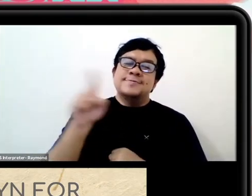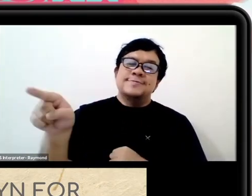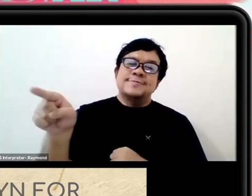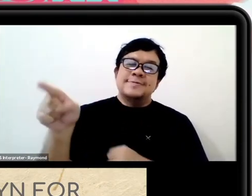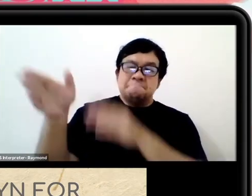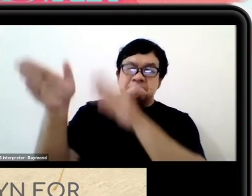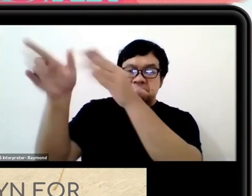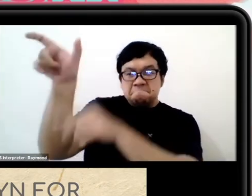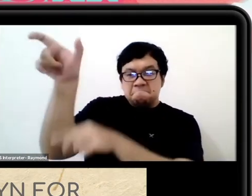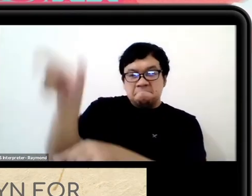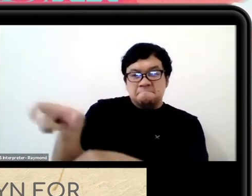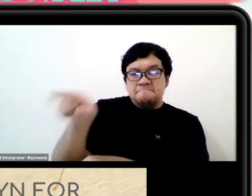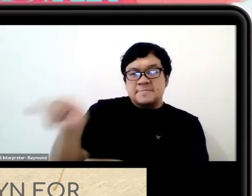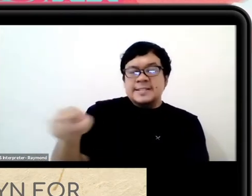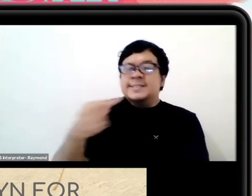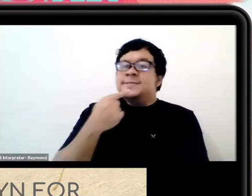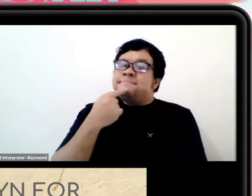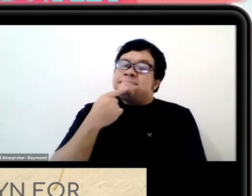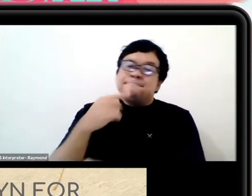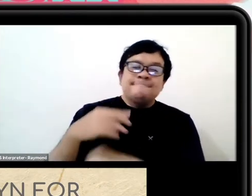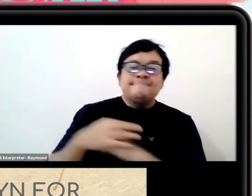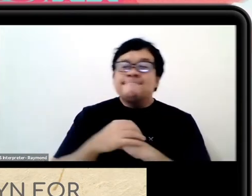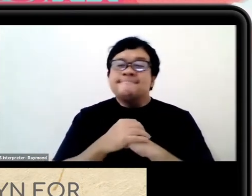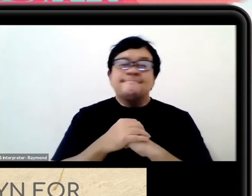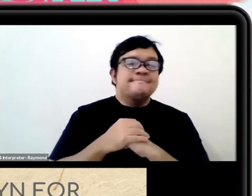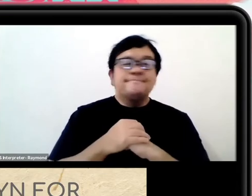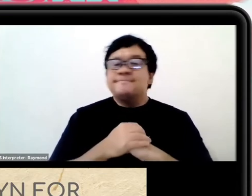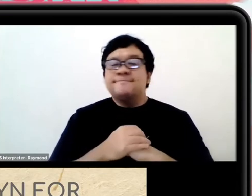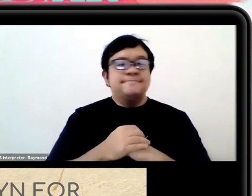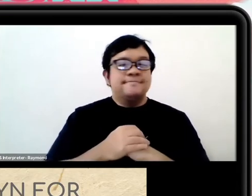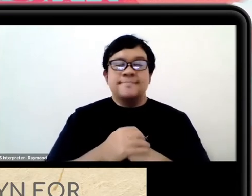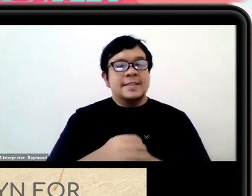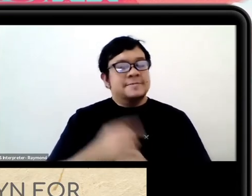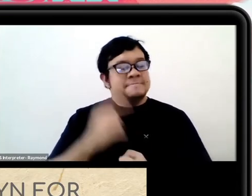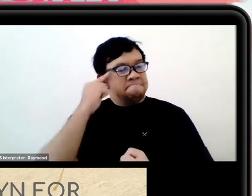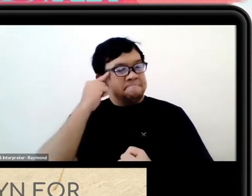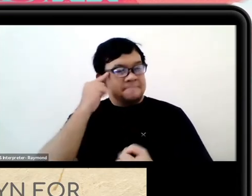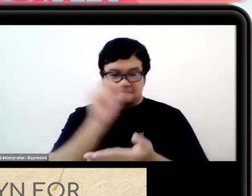poem. Anyway, here's penicillin for quarantine.